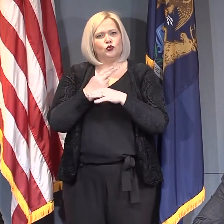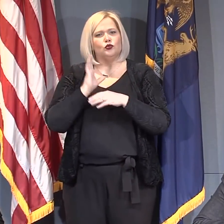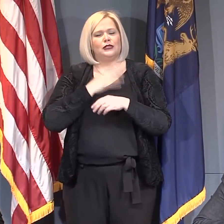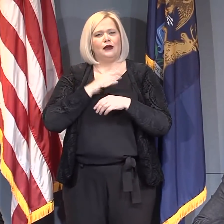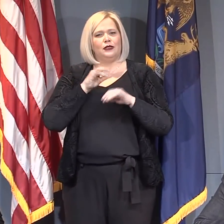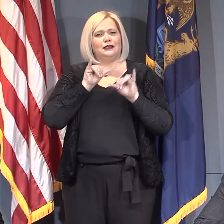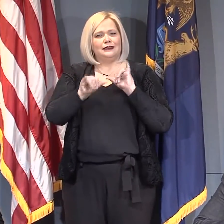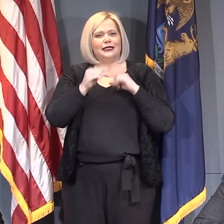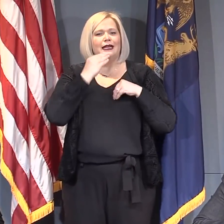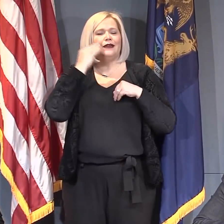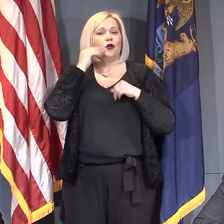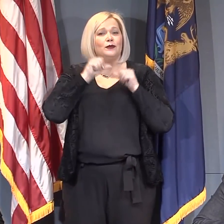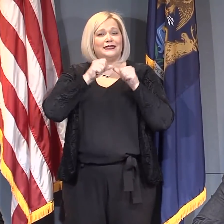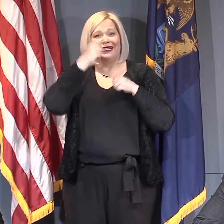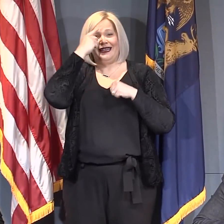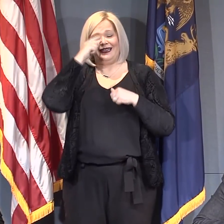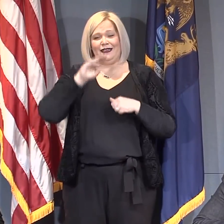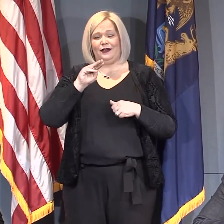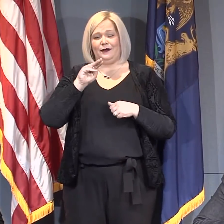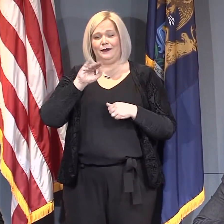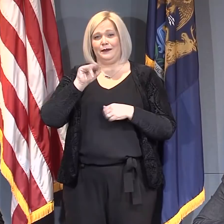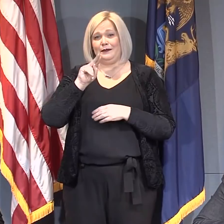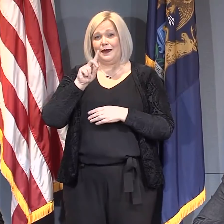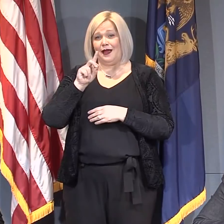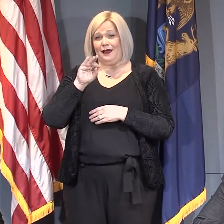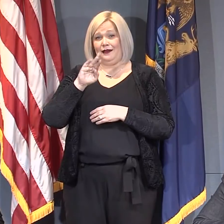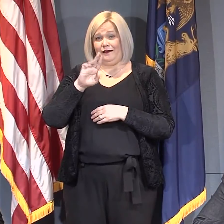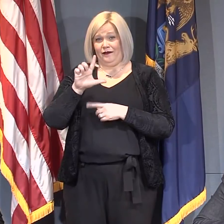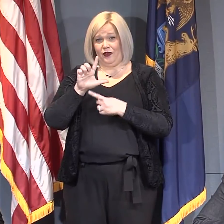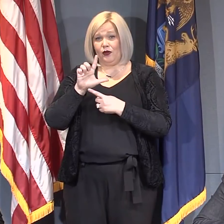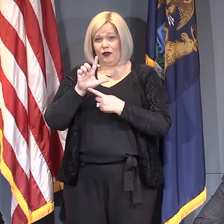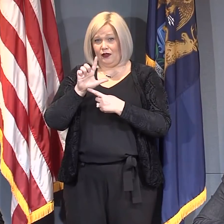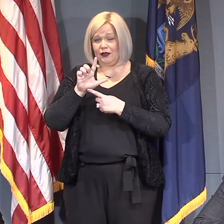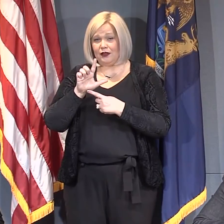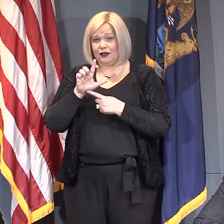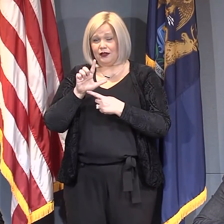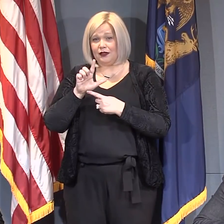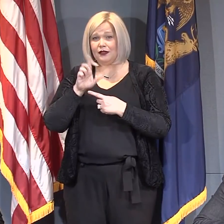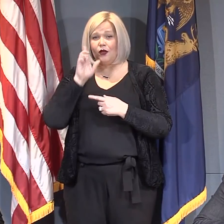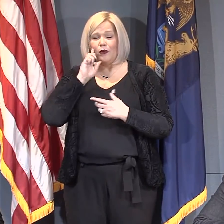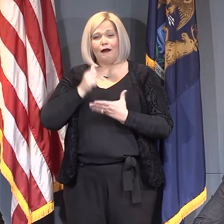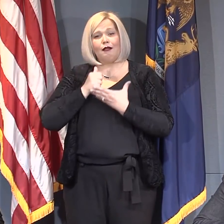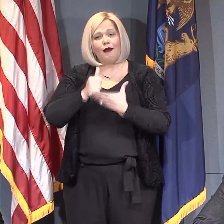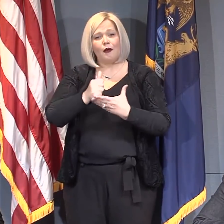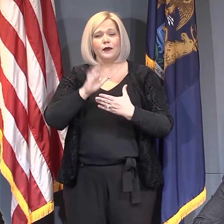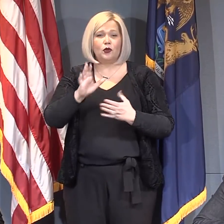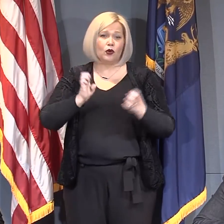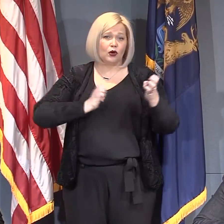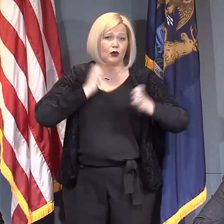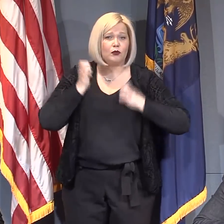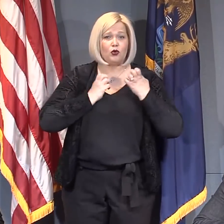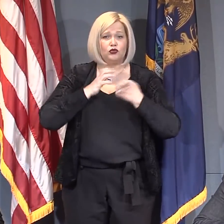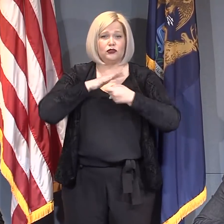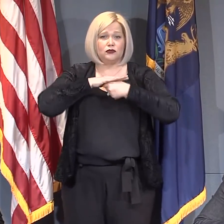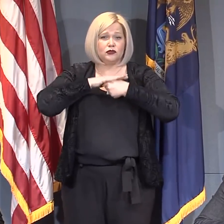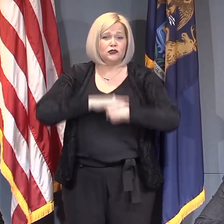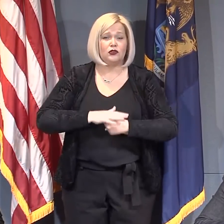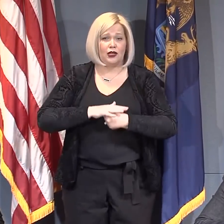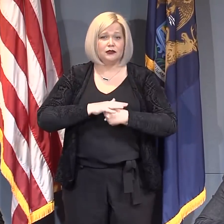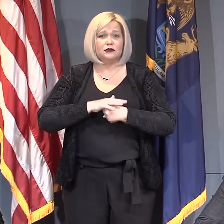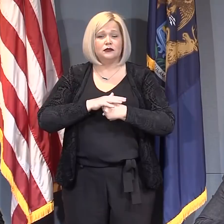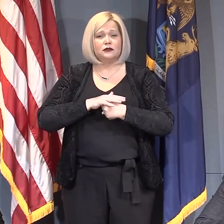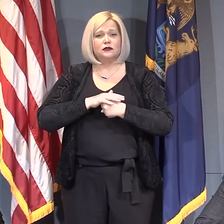partnership with Headspace that the governor mentioned for evidence-based strategies to cope with the emotional toll that this may be having on